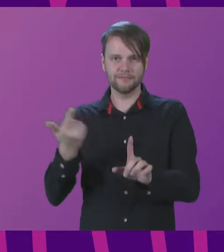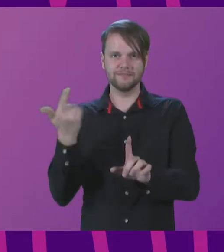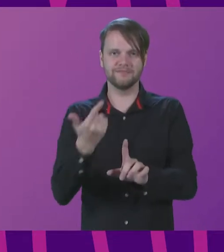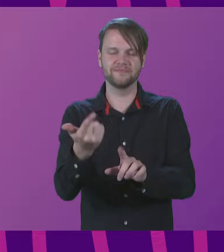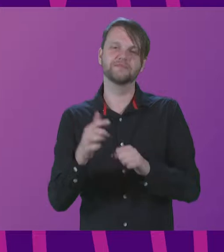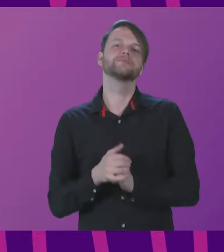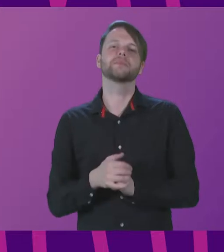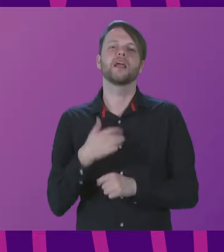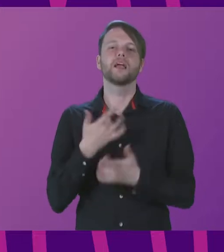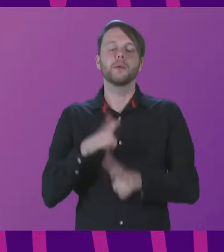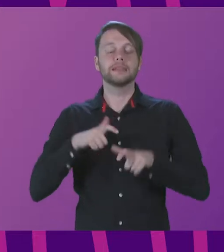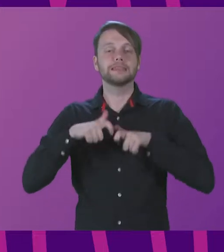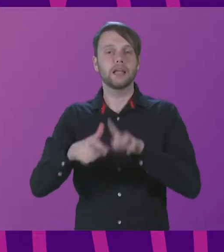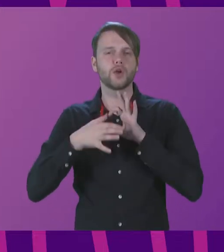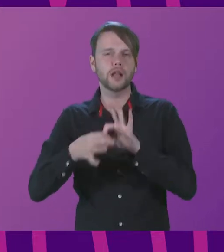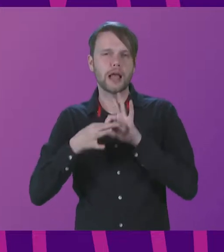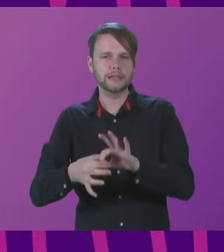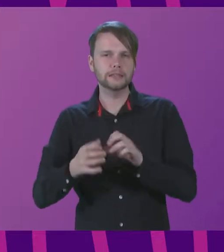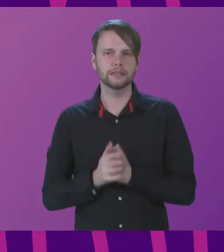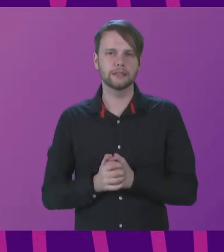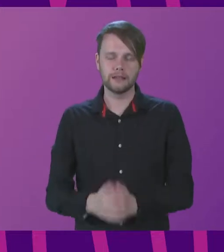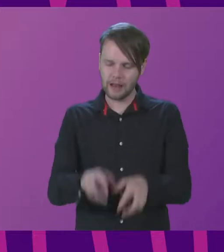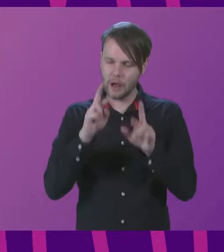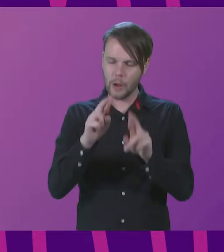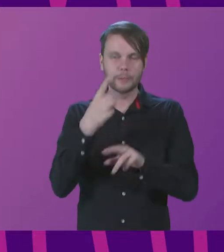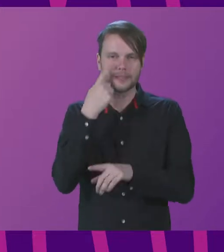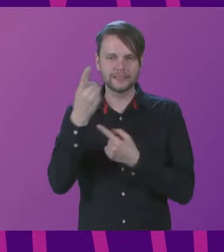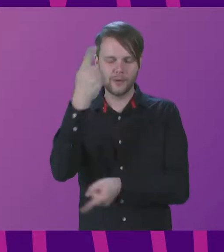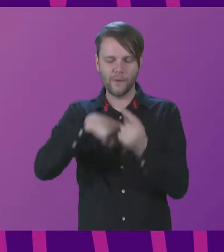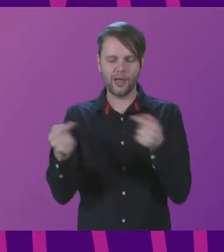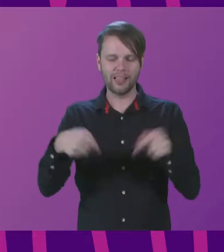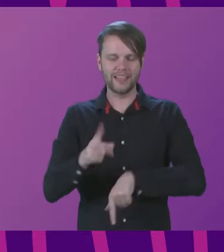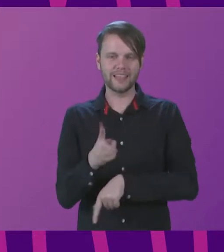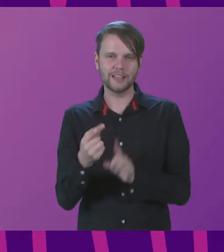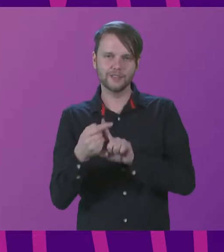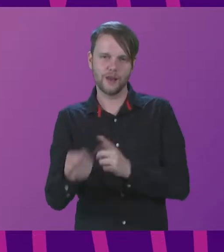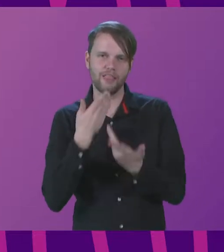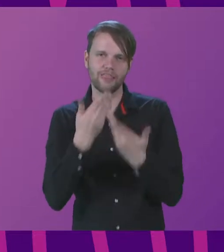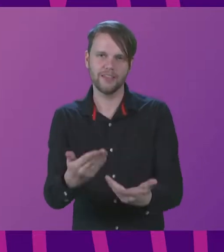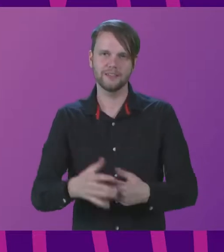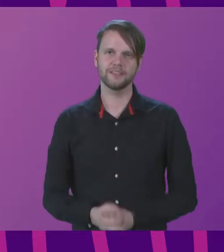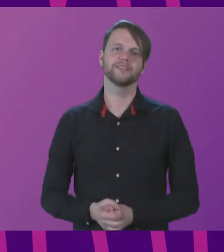Let's stay connected. And I look forward to seeing you all again very soon. Thank you.